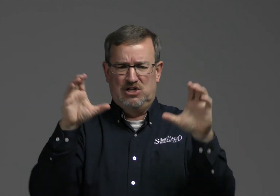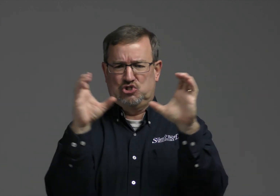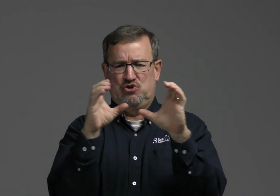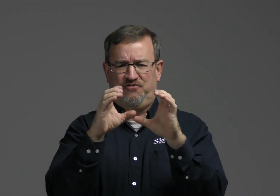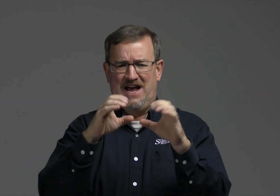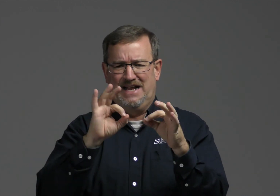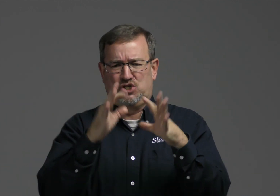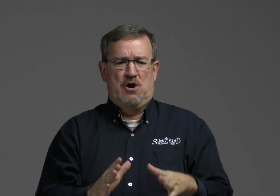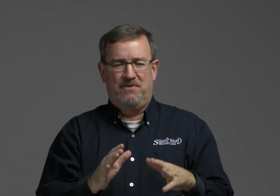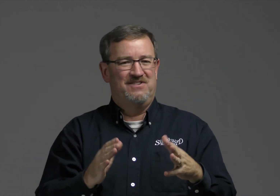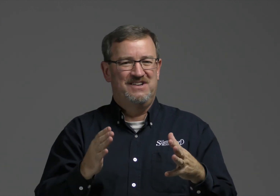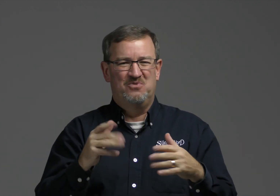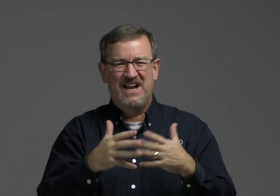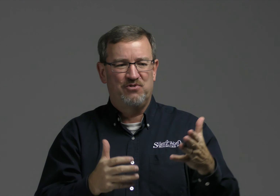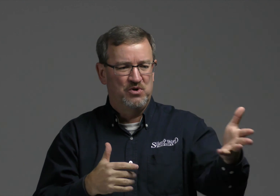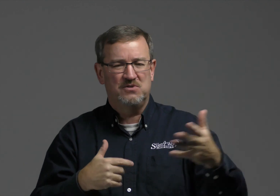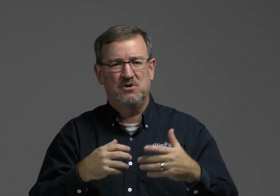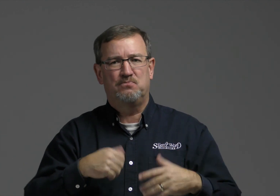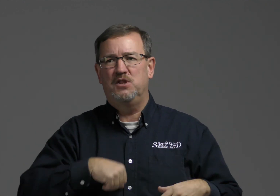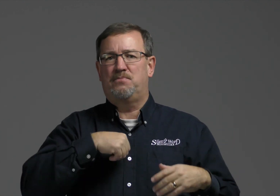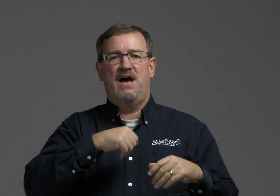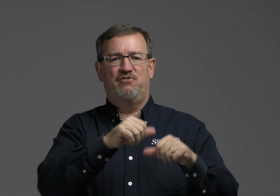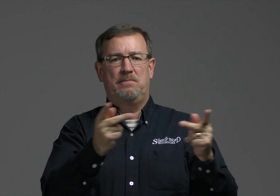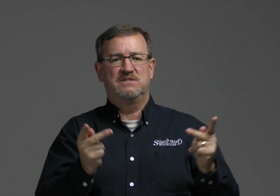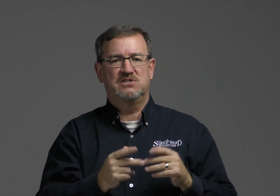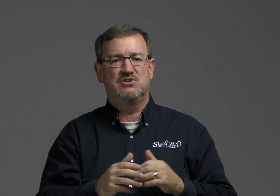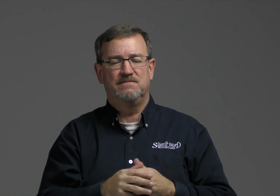a certified interpreter, you know, whatever. We're really proud of our position.